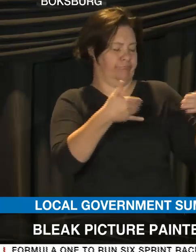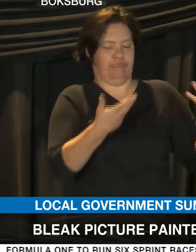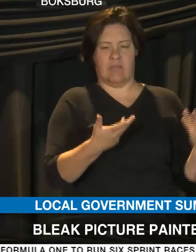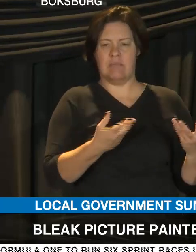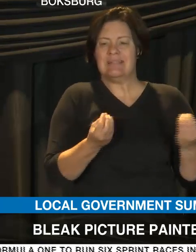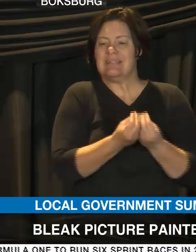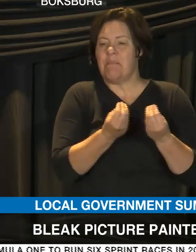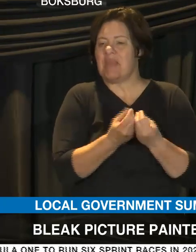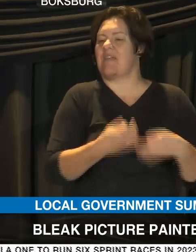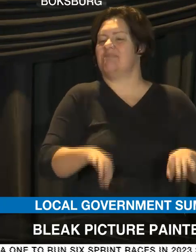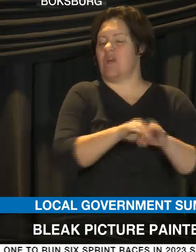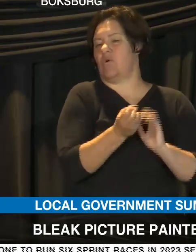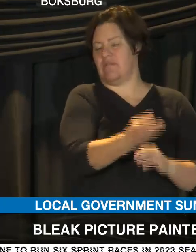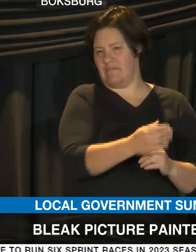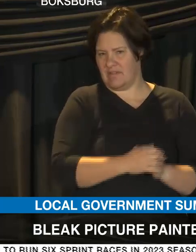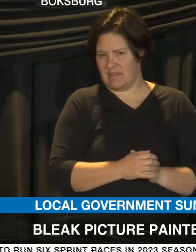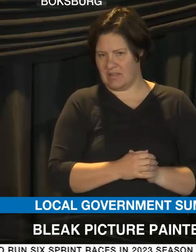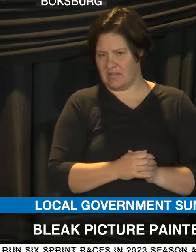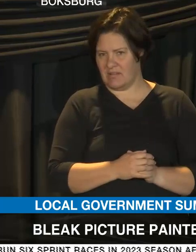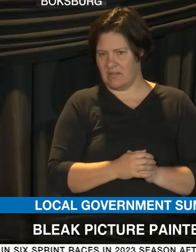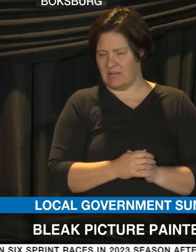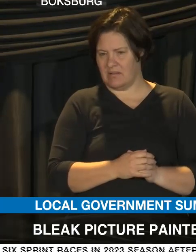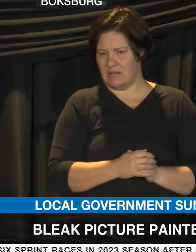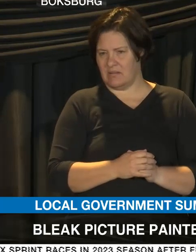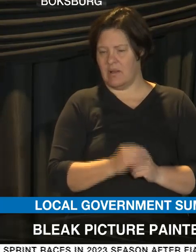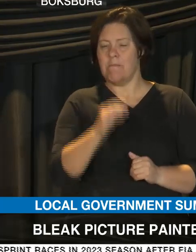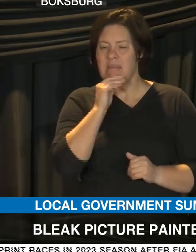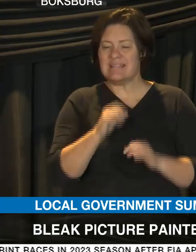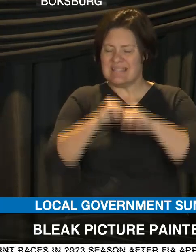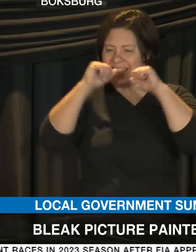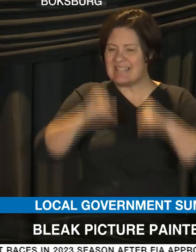my suggestion was, we need to have an incentive system